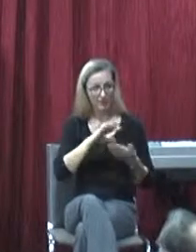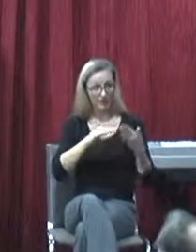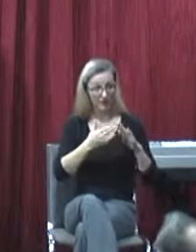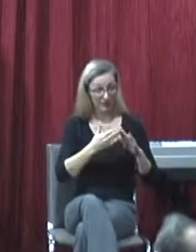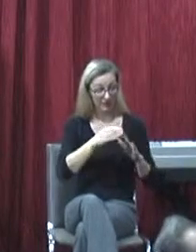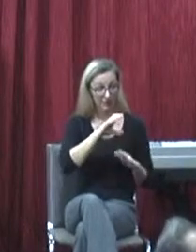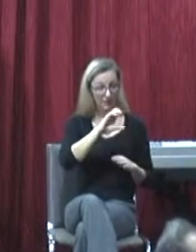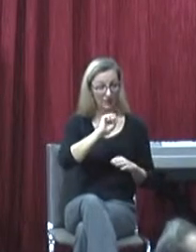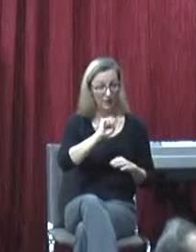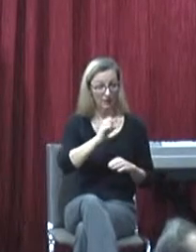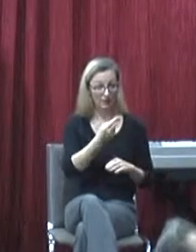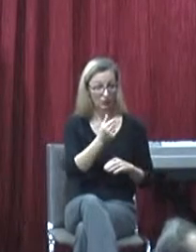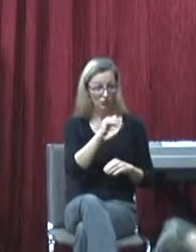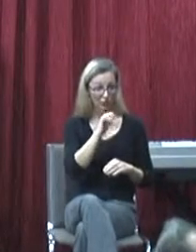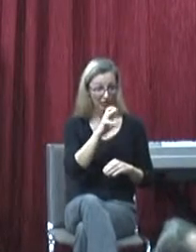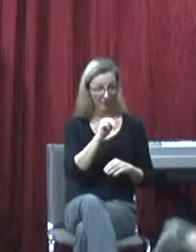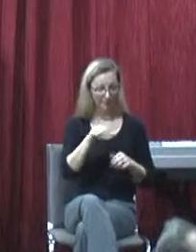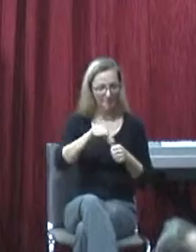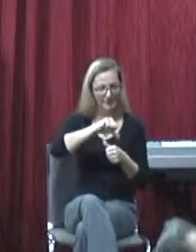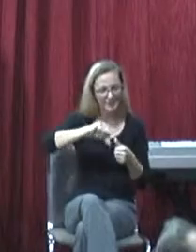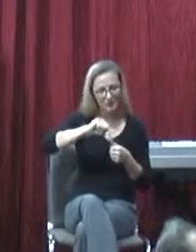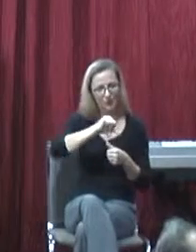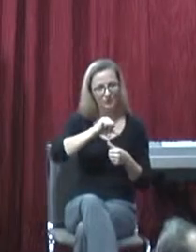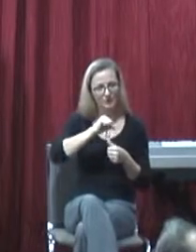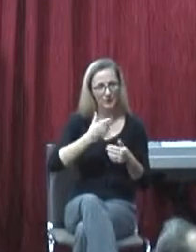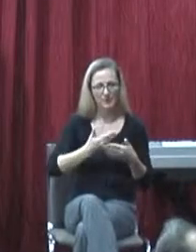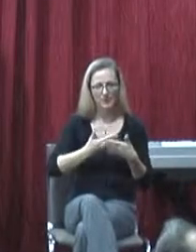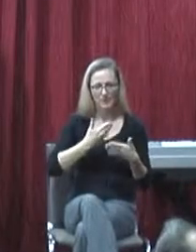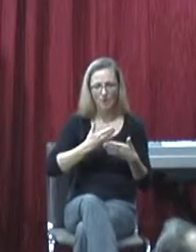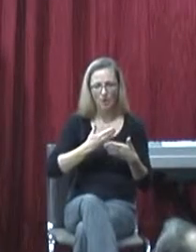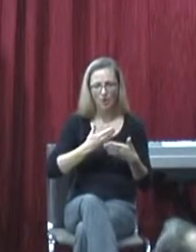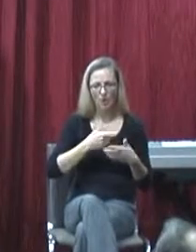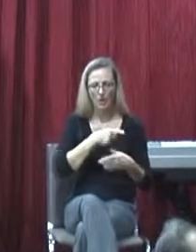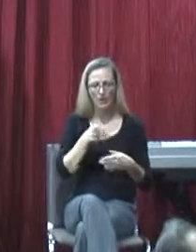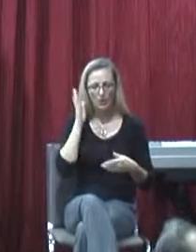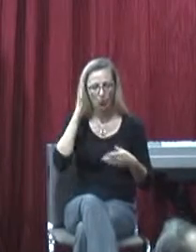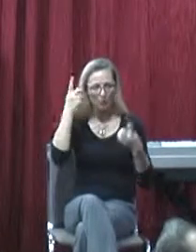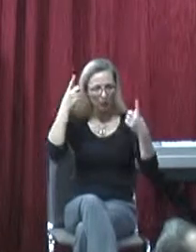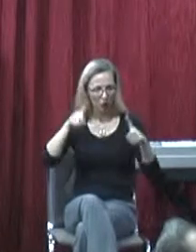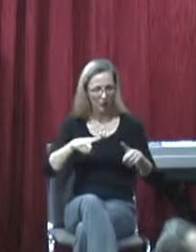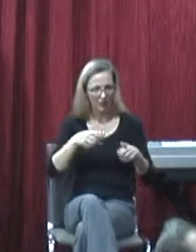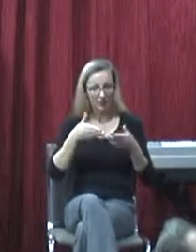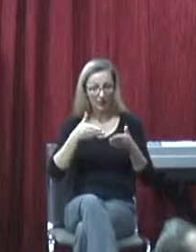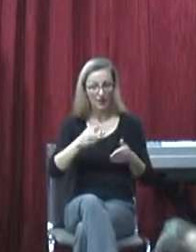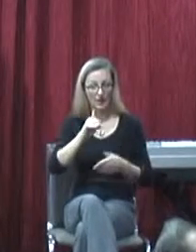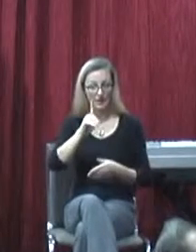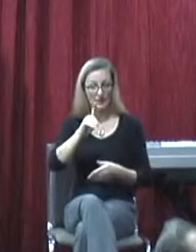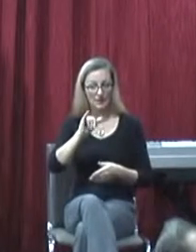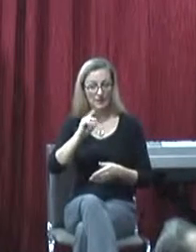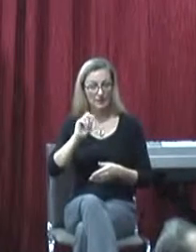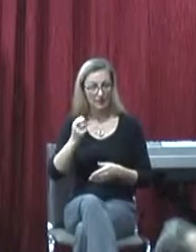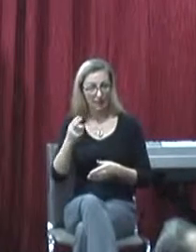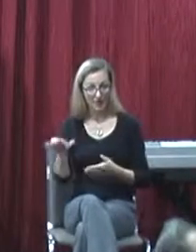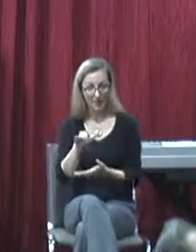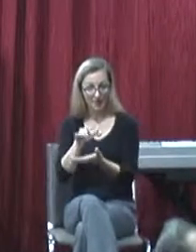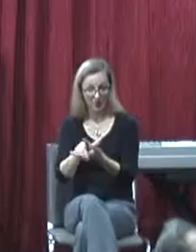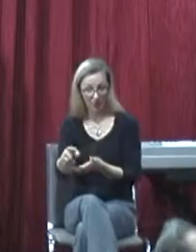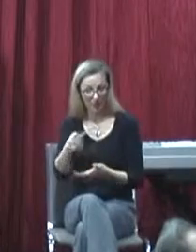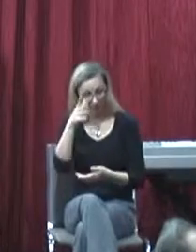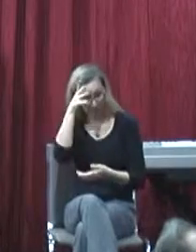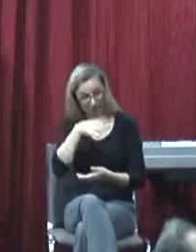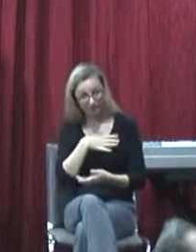of Shechem be circumcised before they would agree to let Dinah marry this young